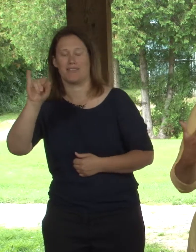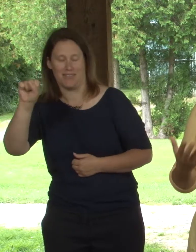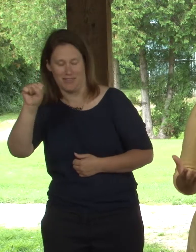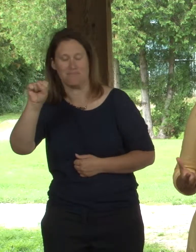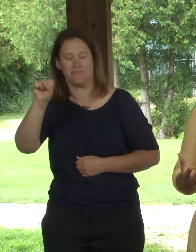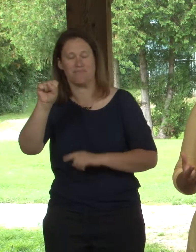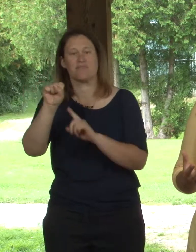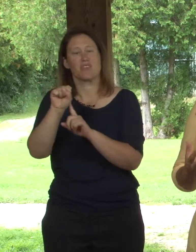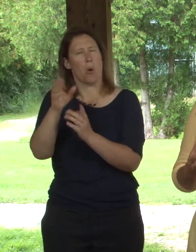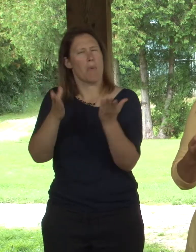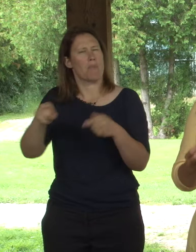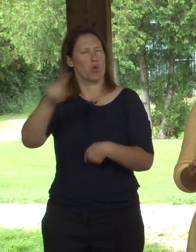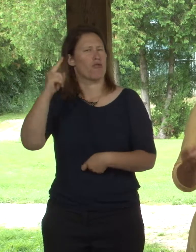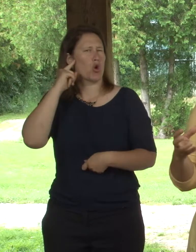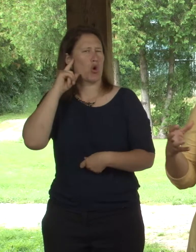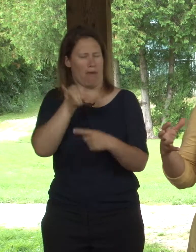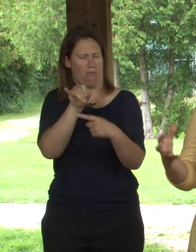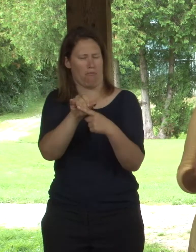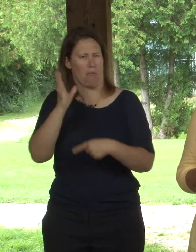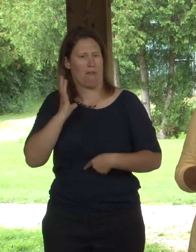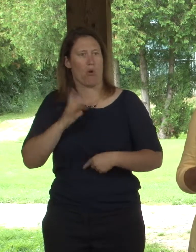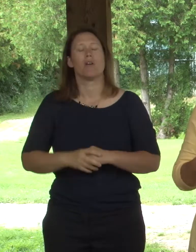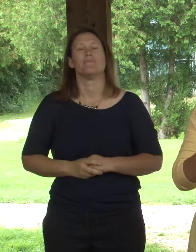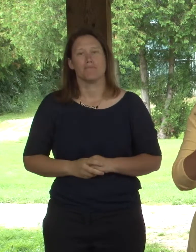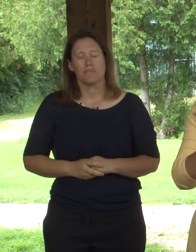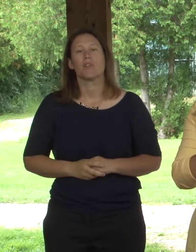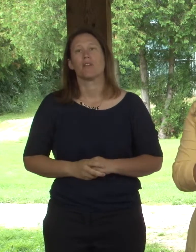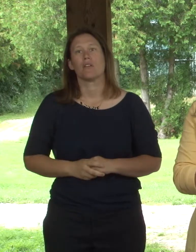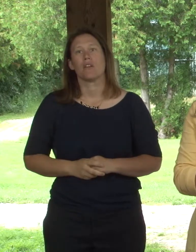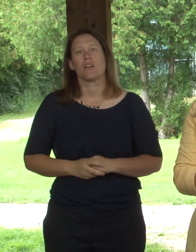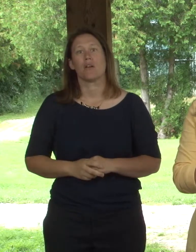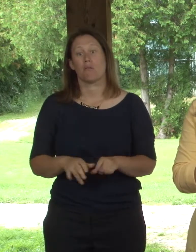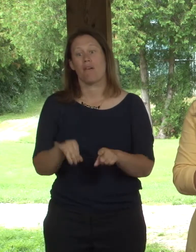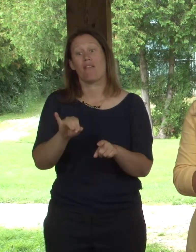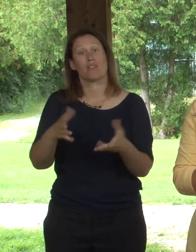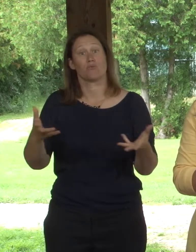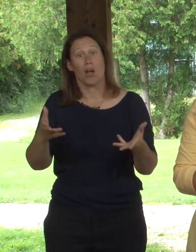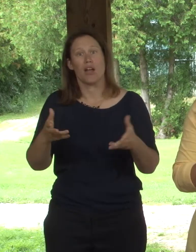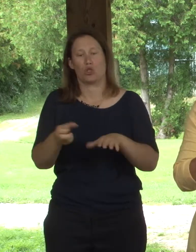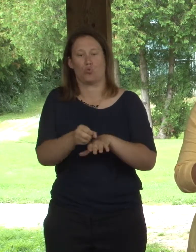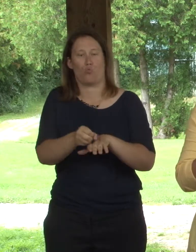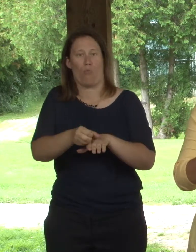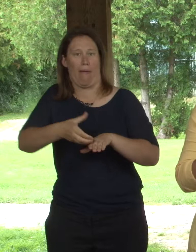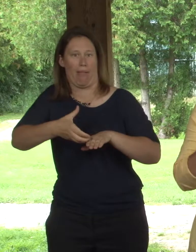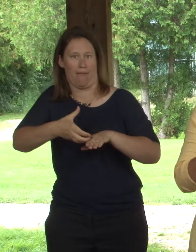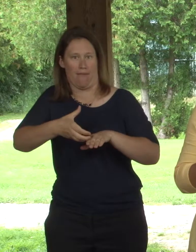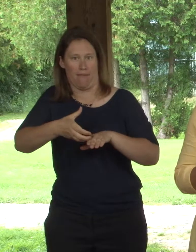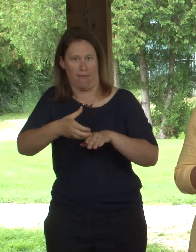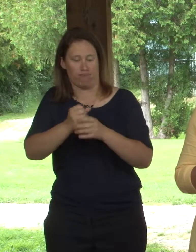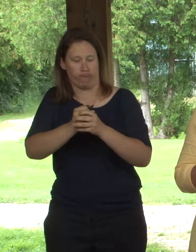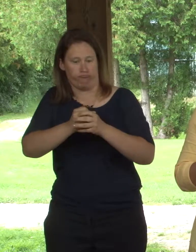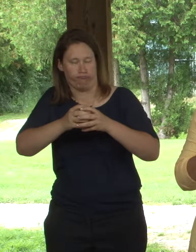like inflammation, inflammation is a swelling. It's a specific area of the foot that tends to